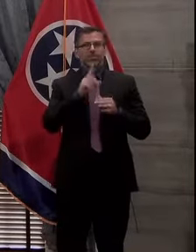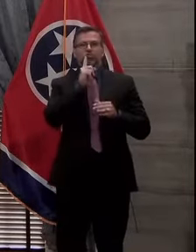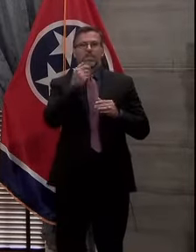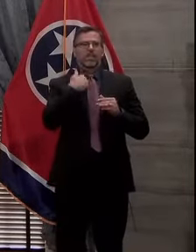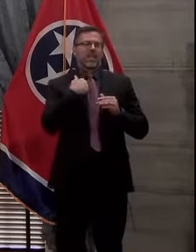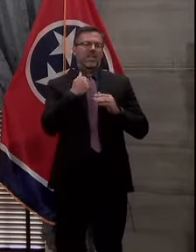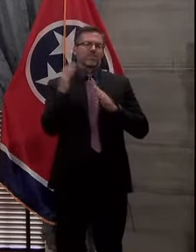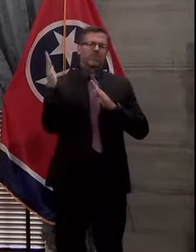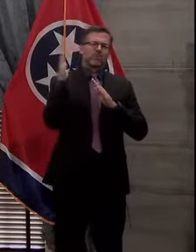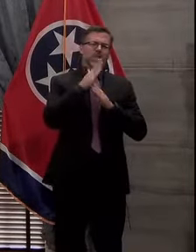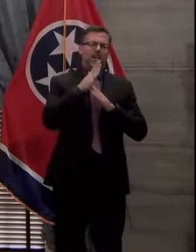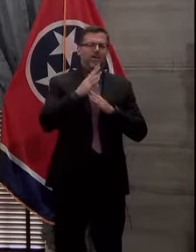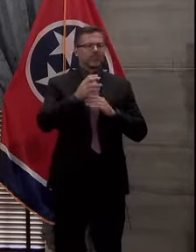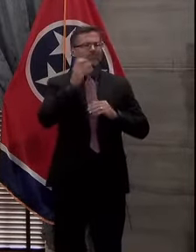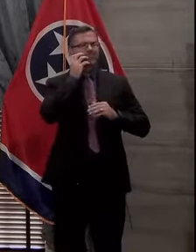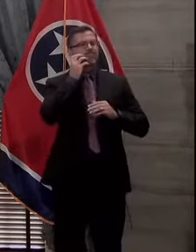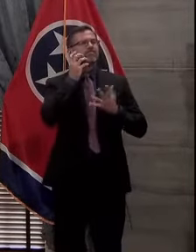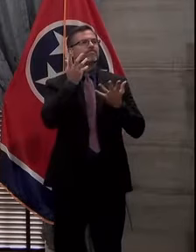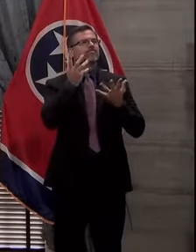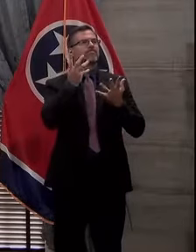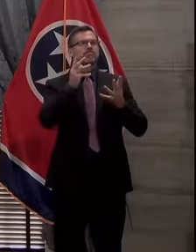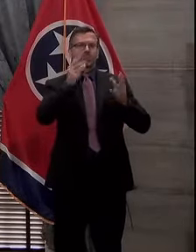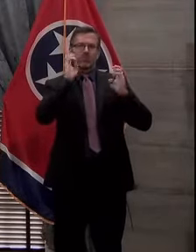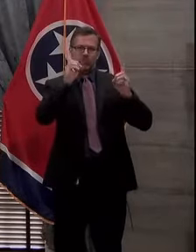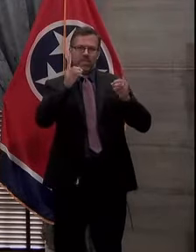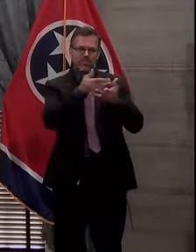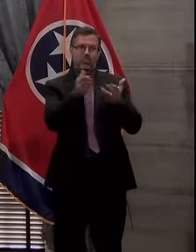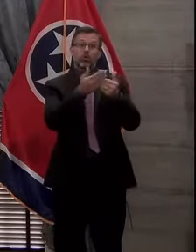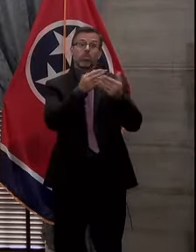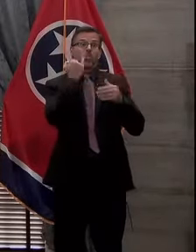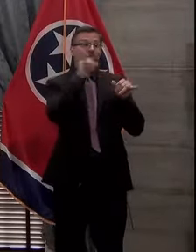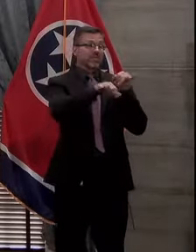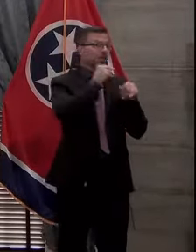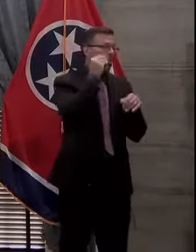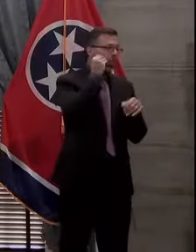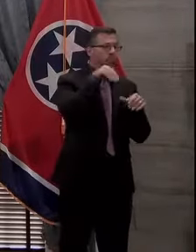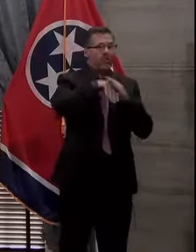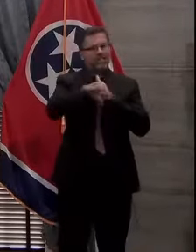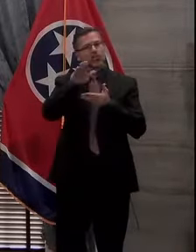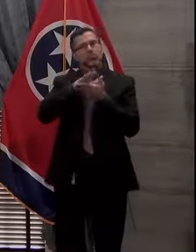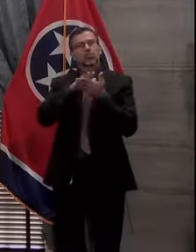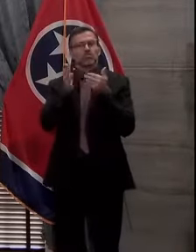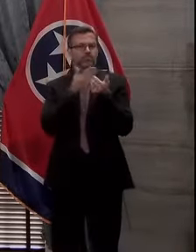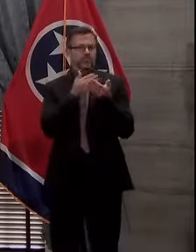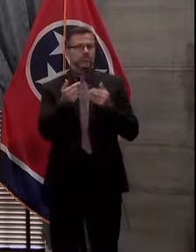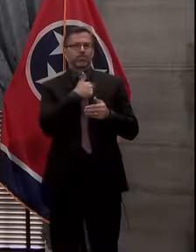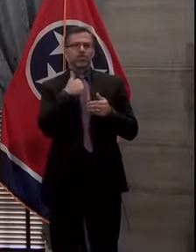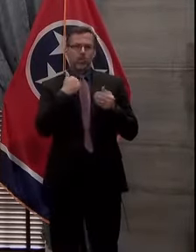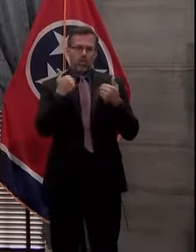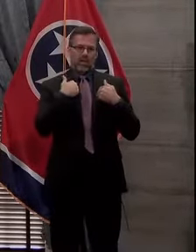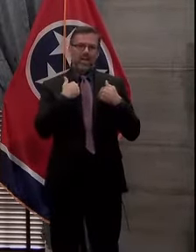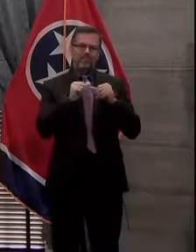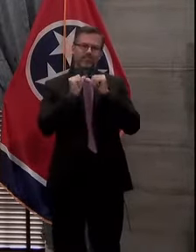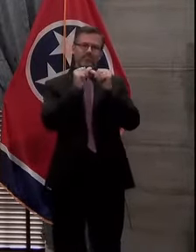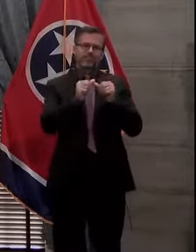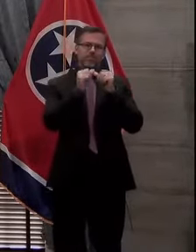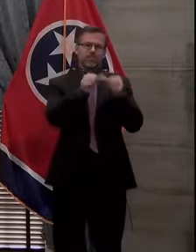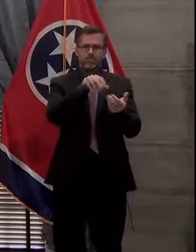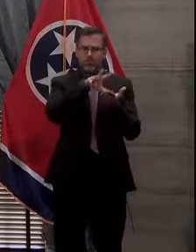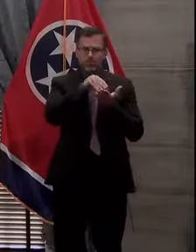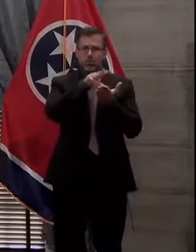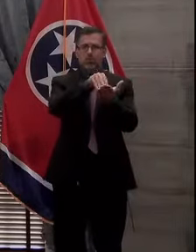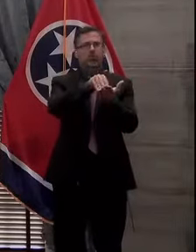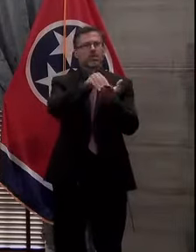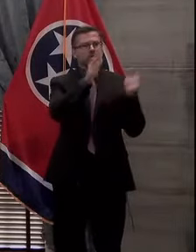for all students, regardless of the seat that they are sitting in, is we've been working as a state on continuous learning plans. Now, these are plans